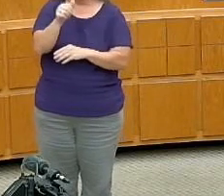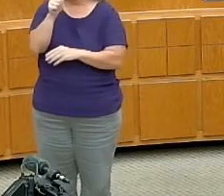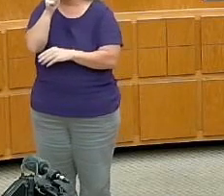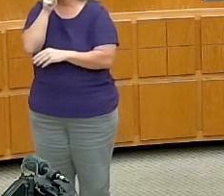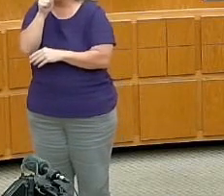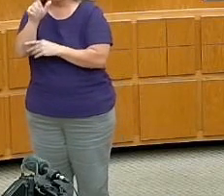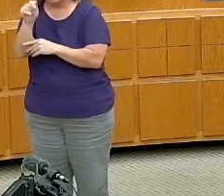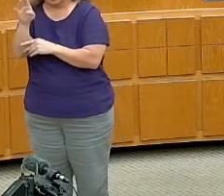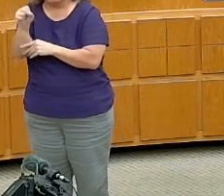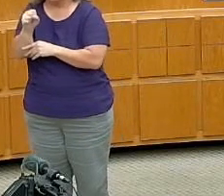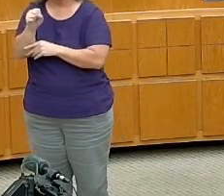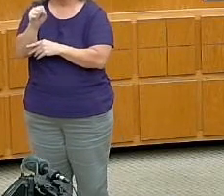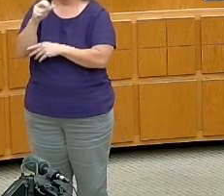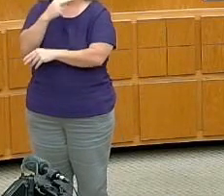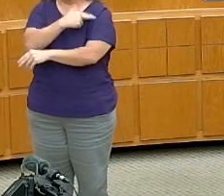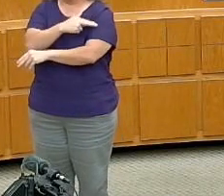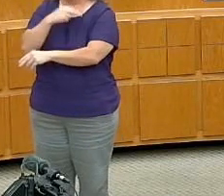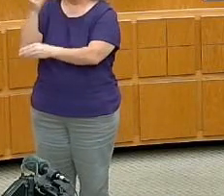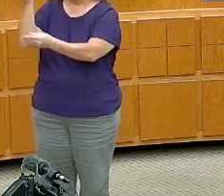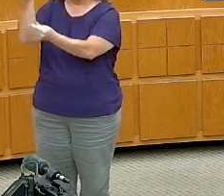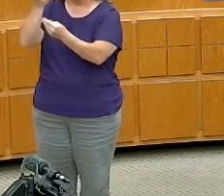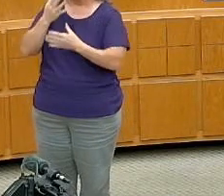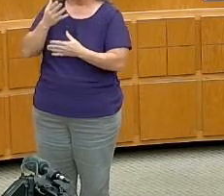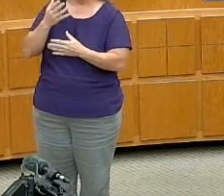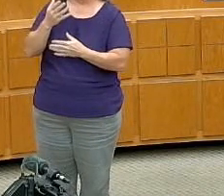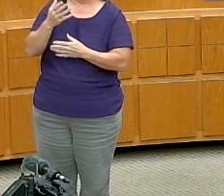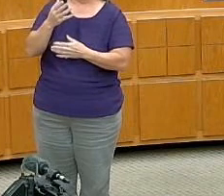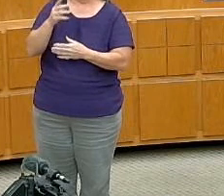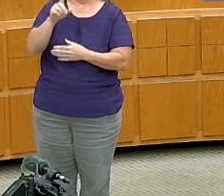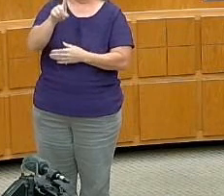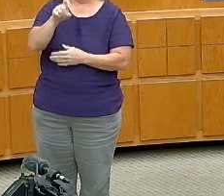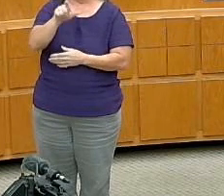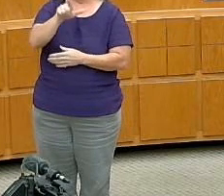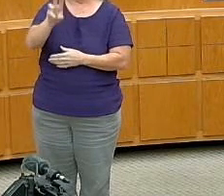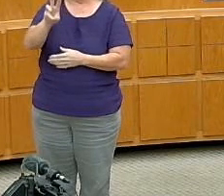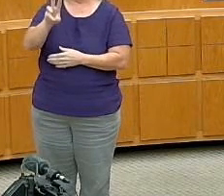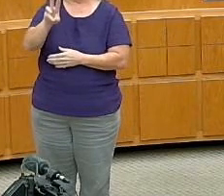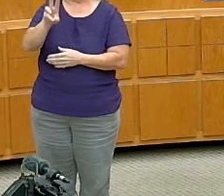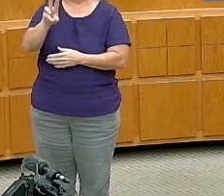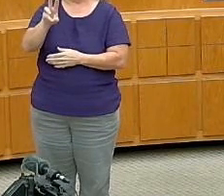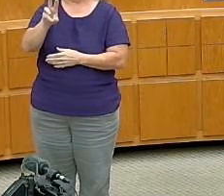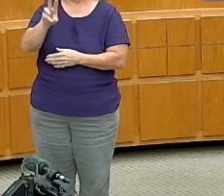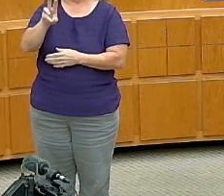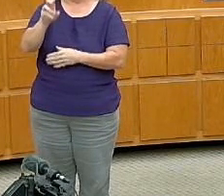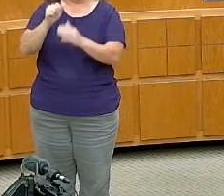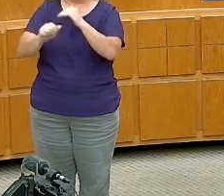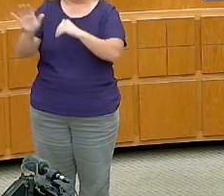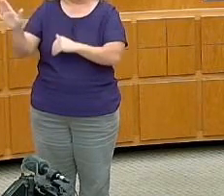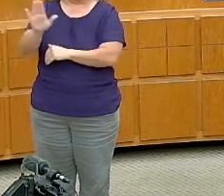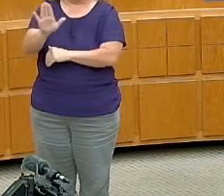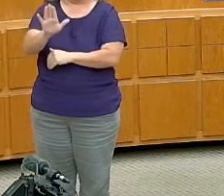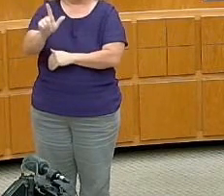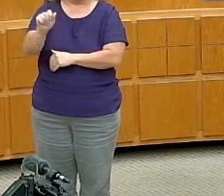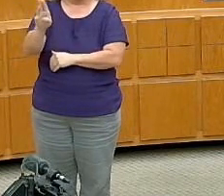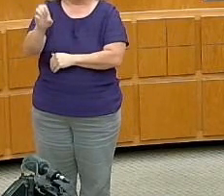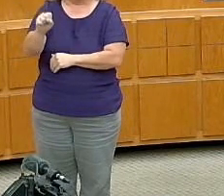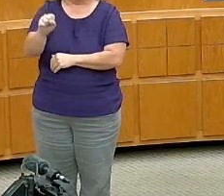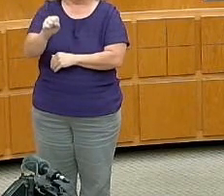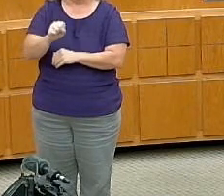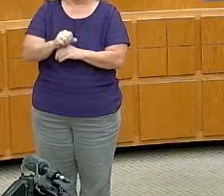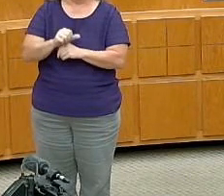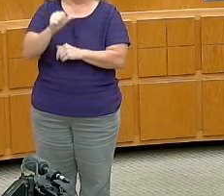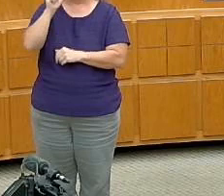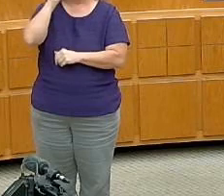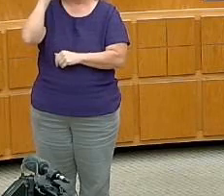provided 126 tests performed in those commercial laboratory settings. Yesterday, as an example,